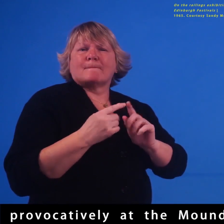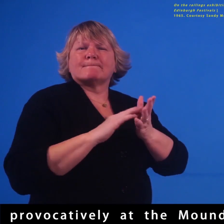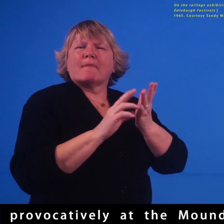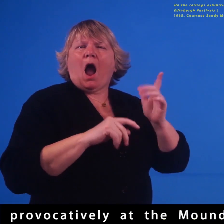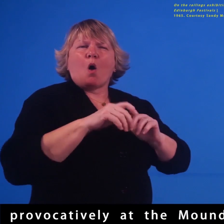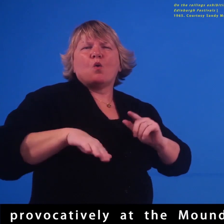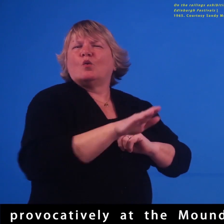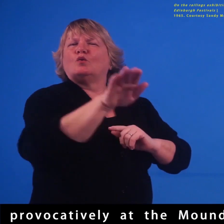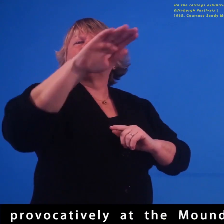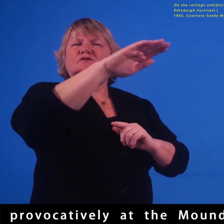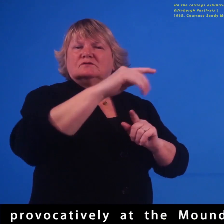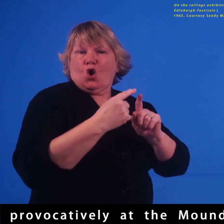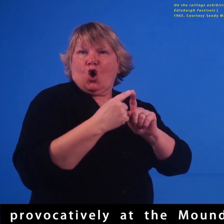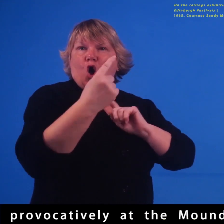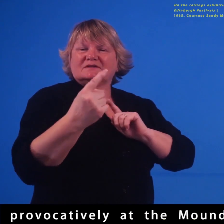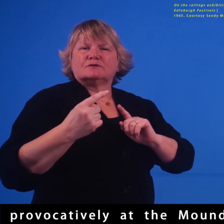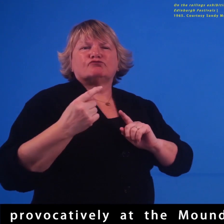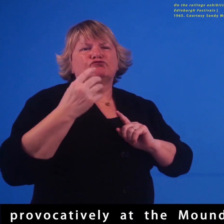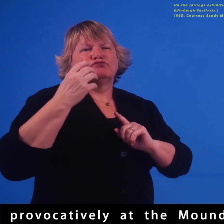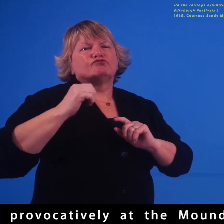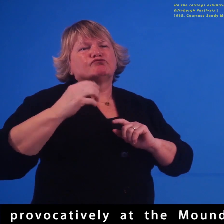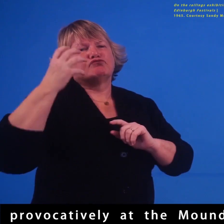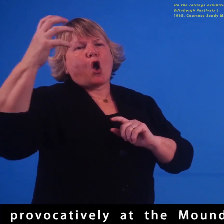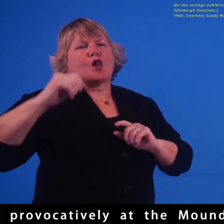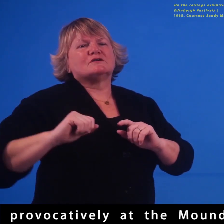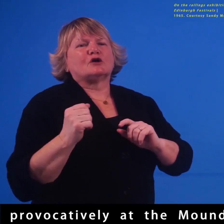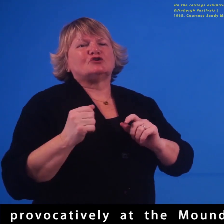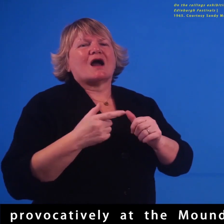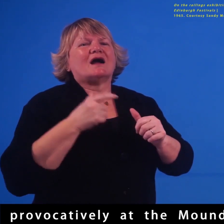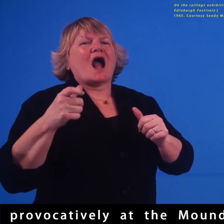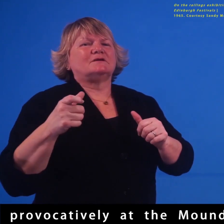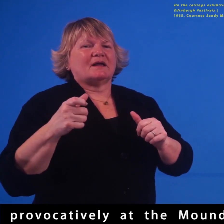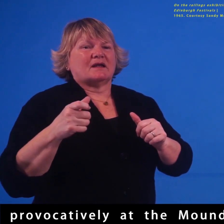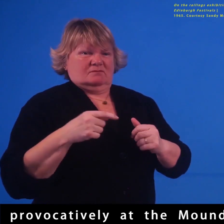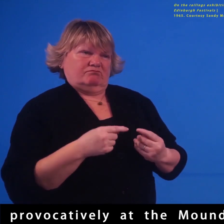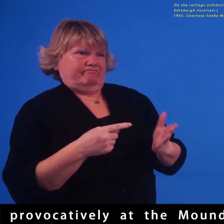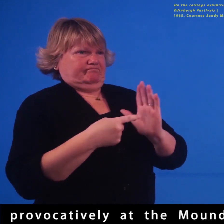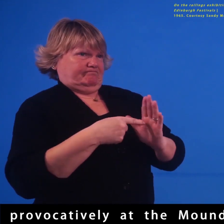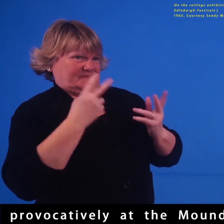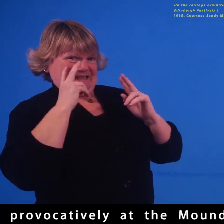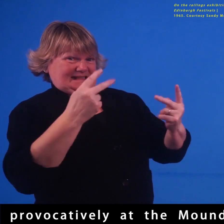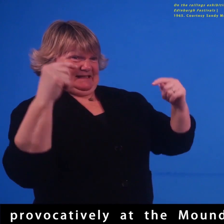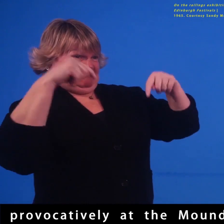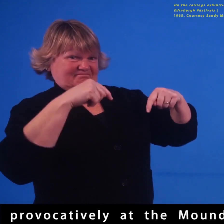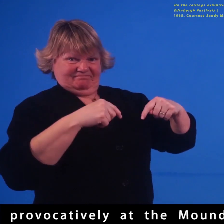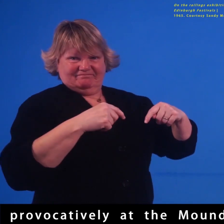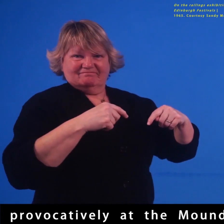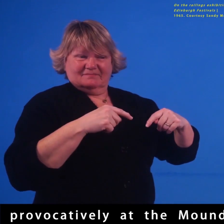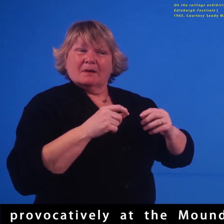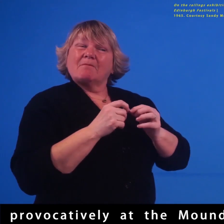Proactively at the Mound opposite the Royal Scottish Academy, and Bellany revelled in the ensuing furore.